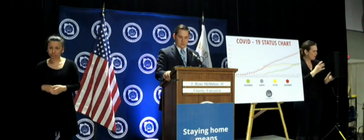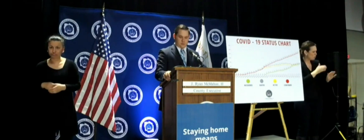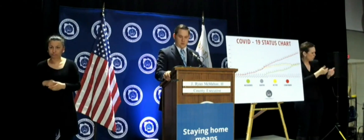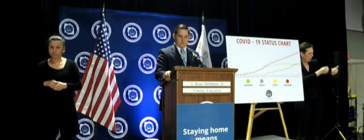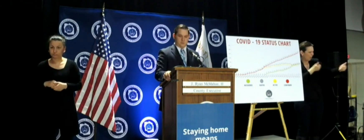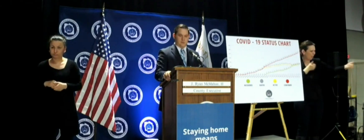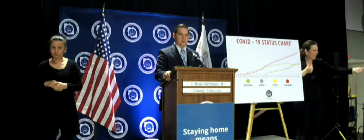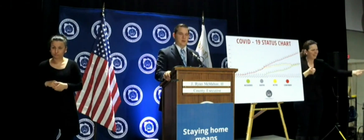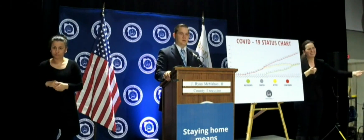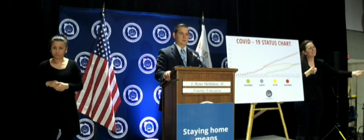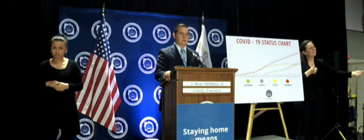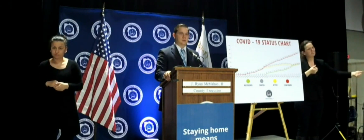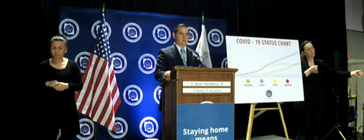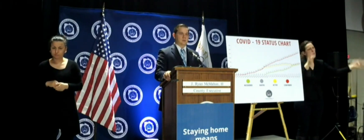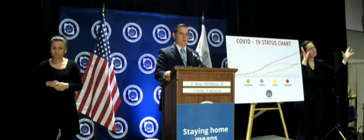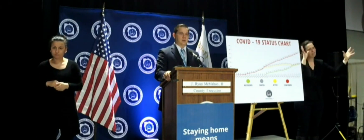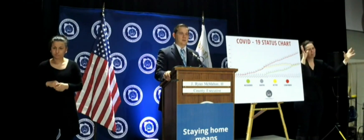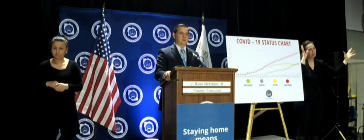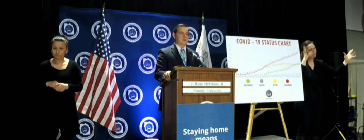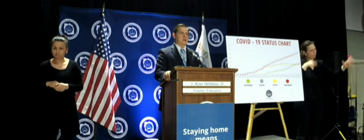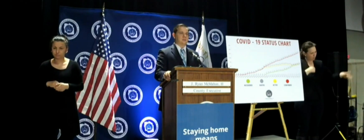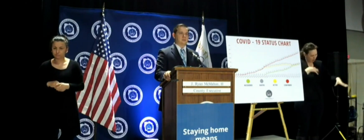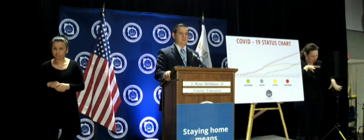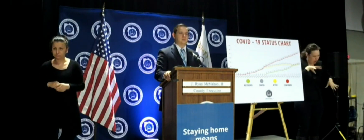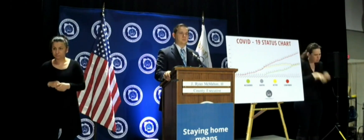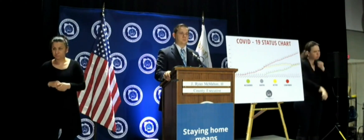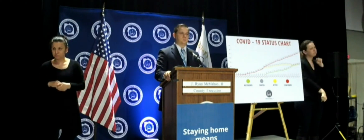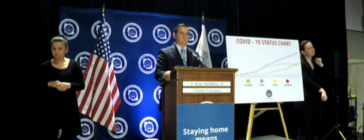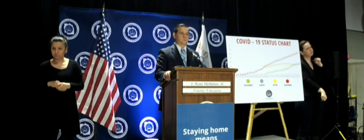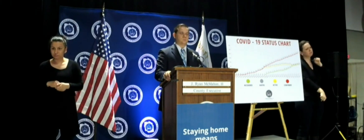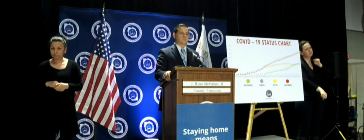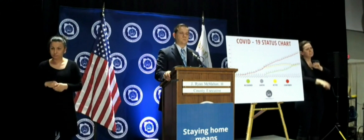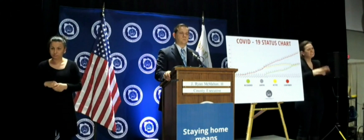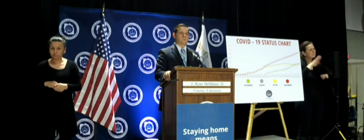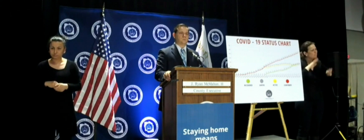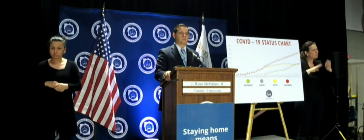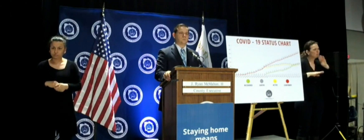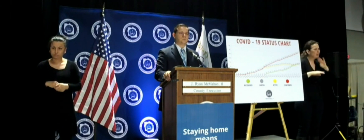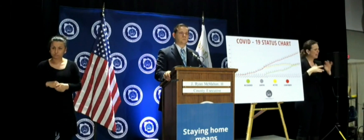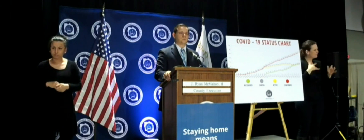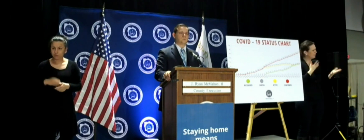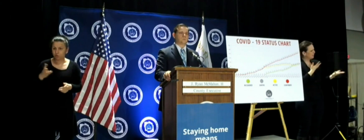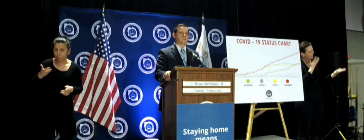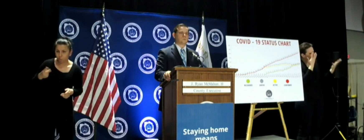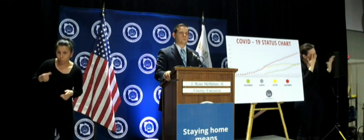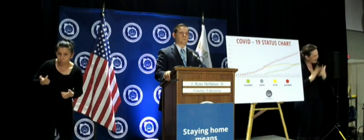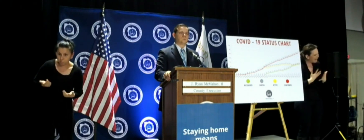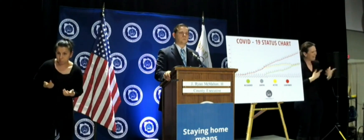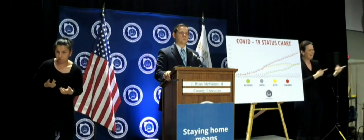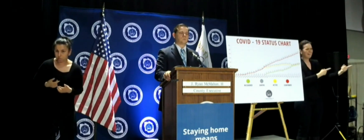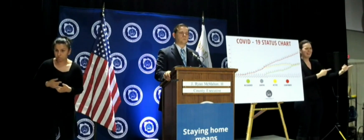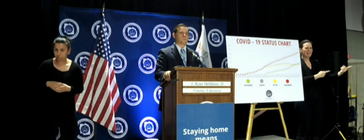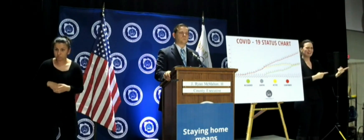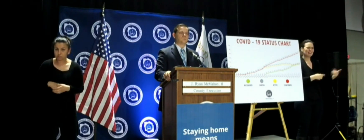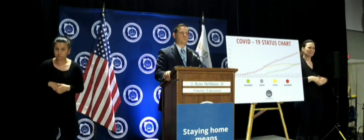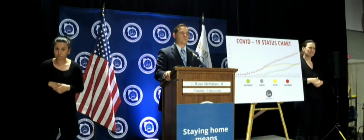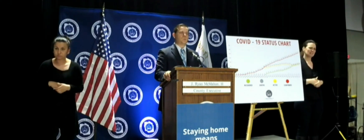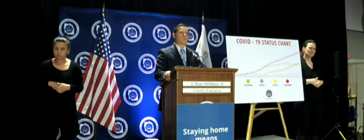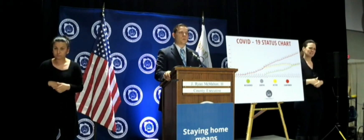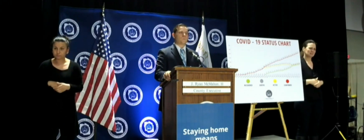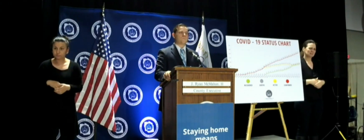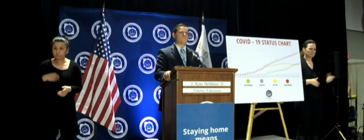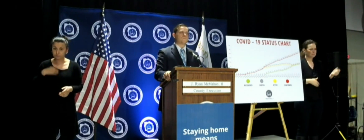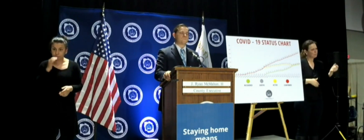This is really tough, and yeah, it's sad. Do those numbers come to you at once, 5 different times in 24 hours, or